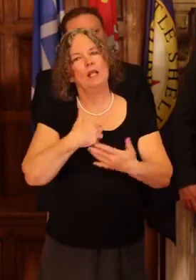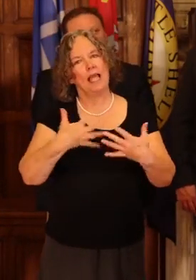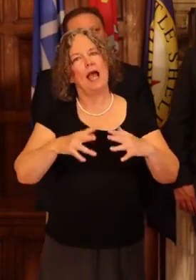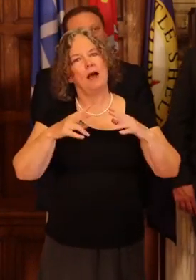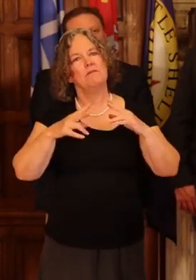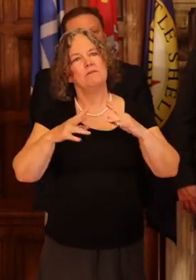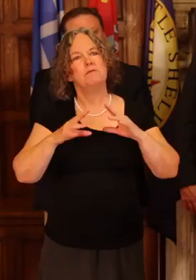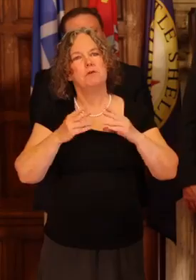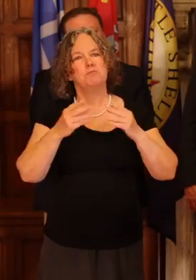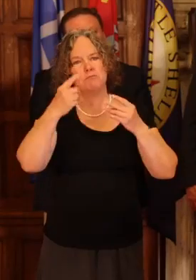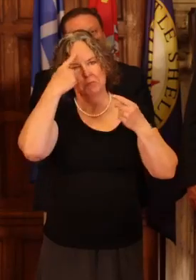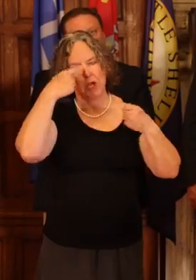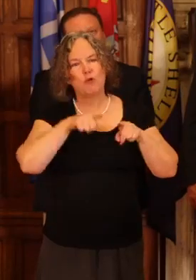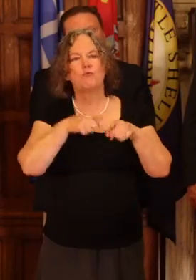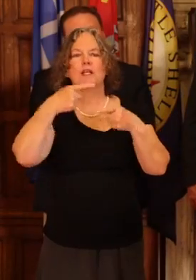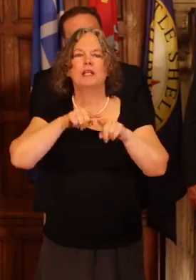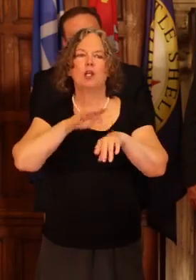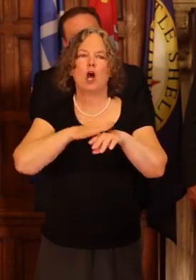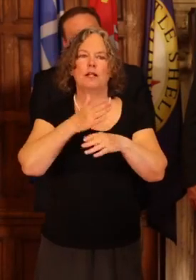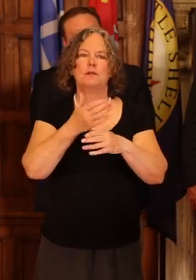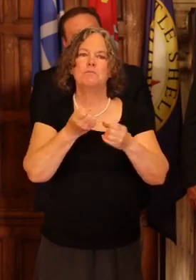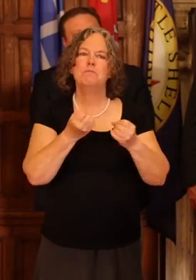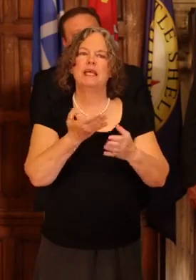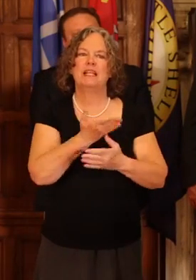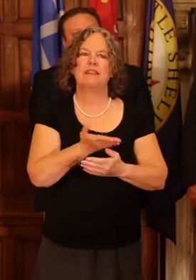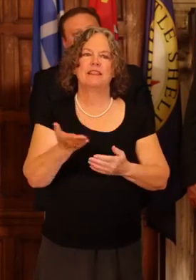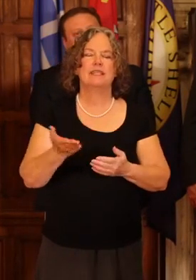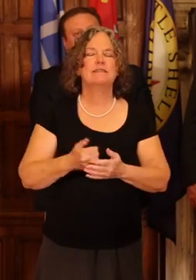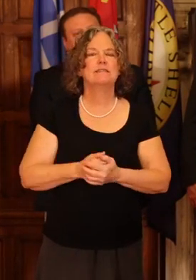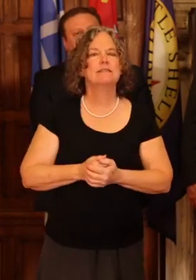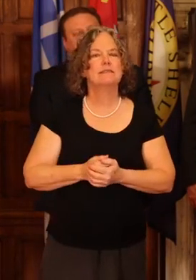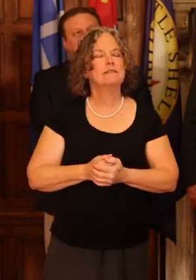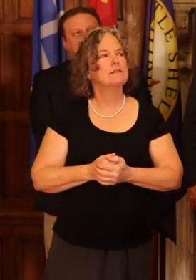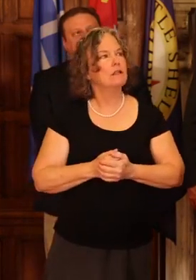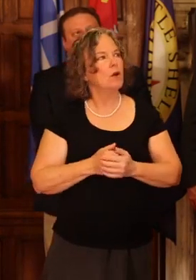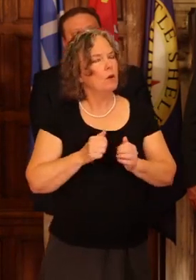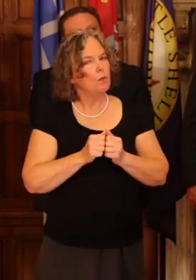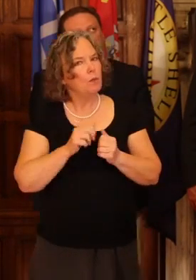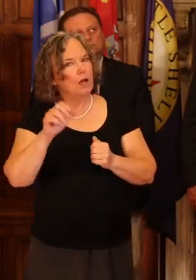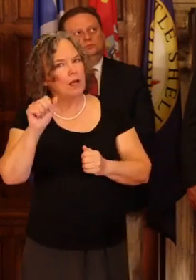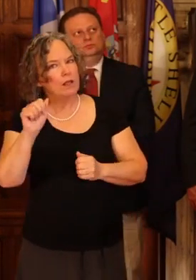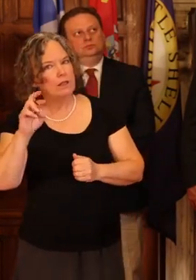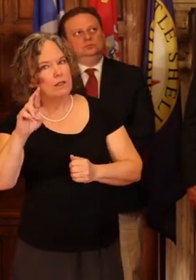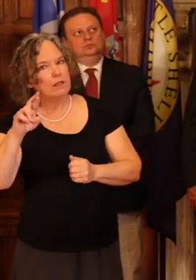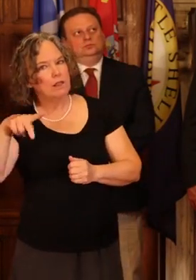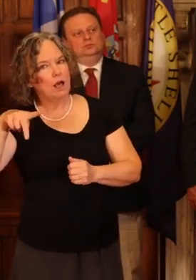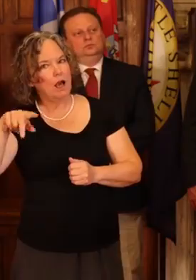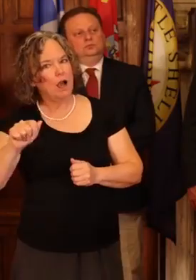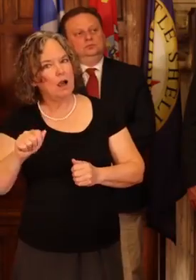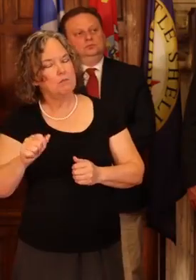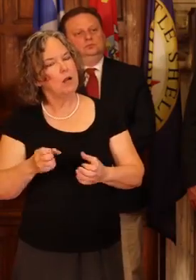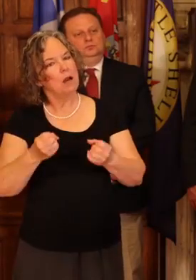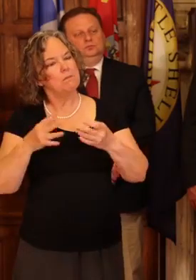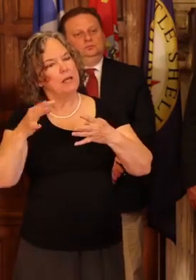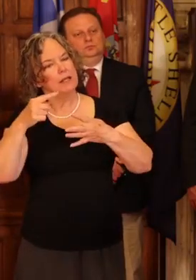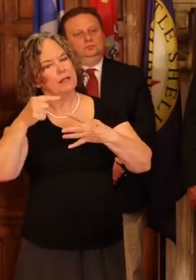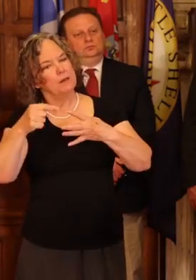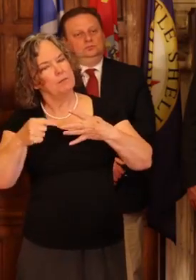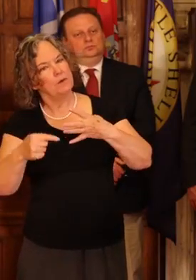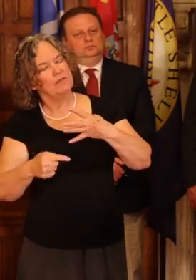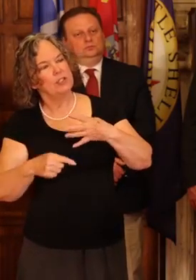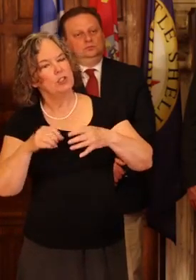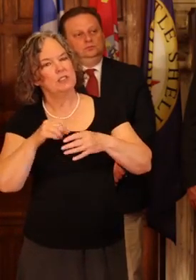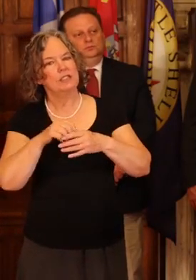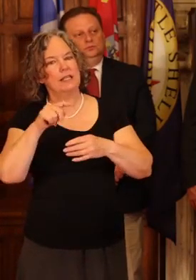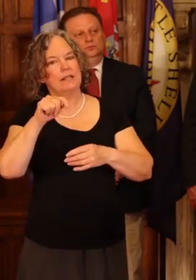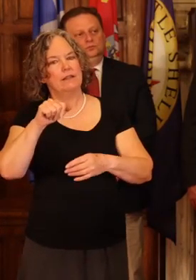will. In terms of just repeat the second part of your question there. The ARPA, there's a lot of provisions for, in some of the tax bills, that